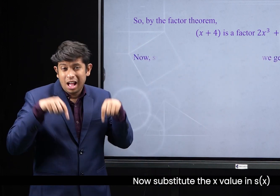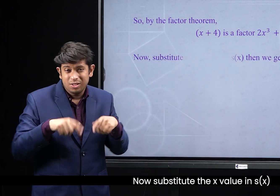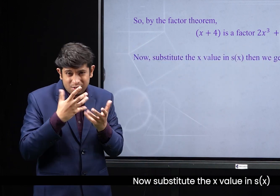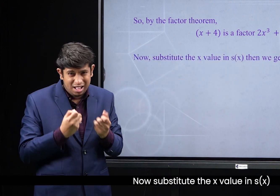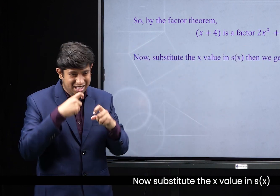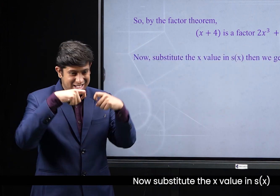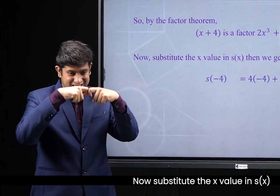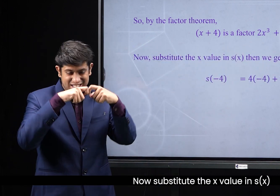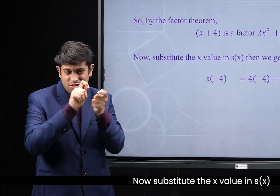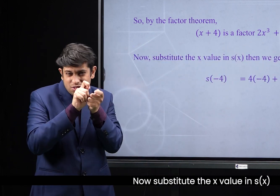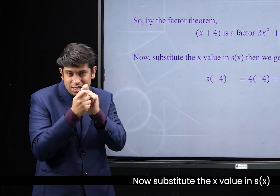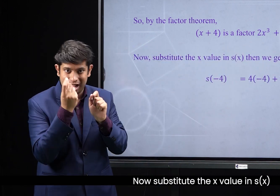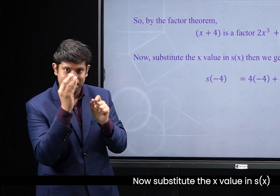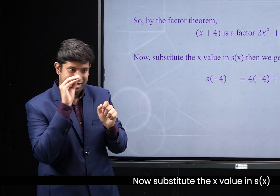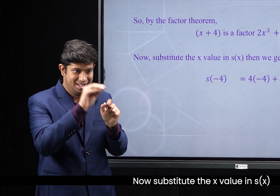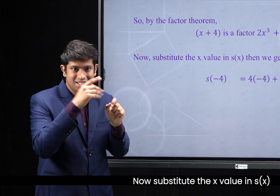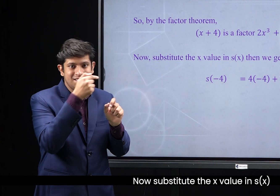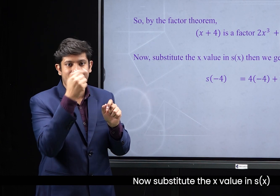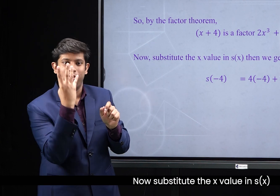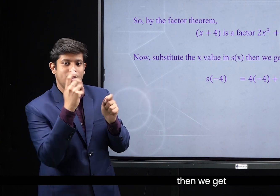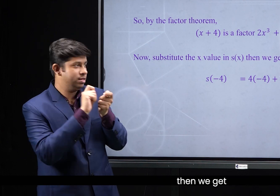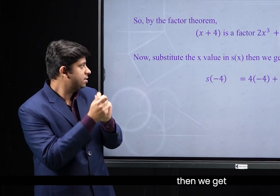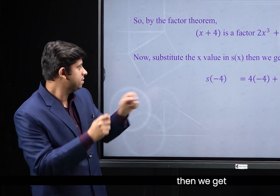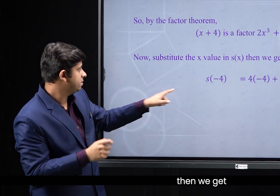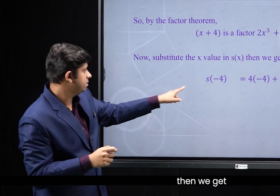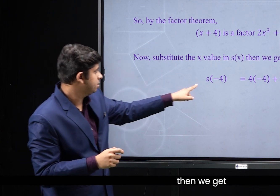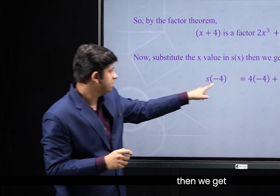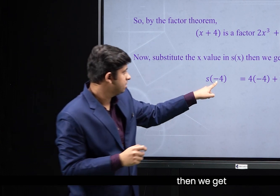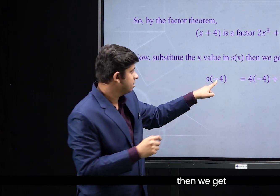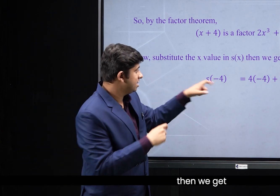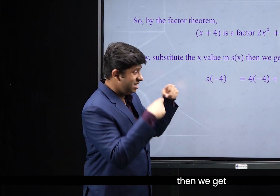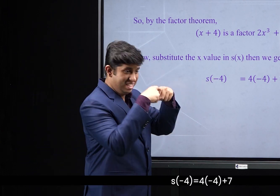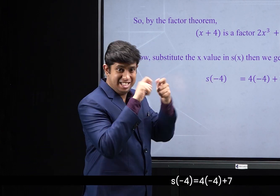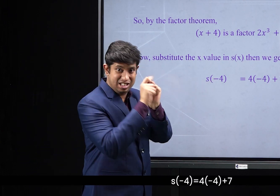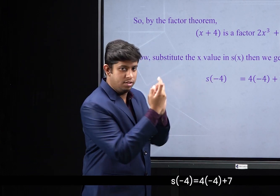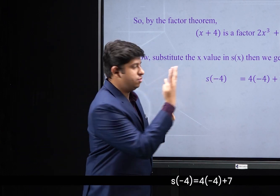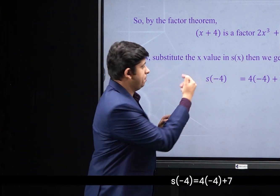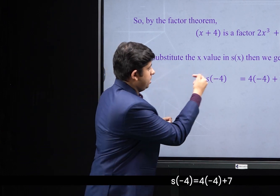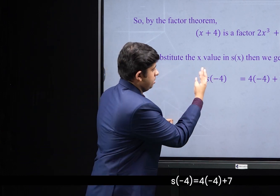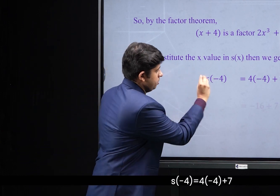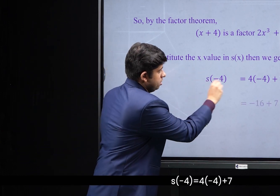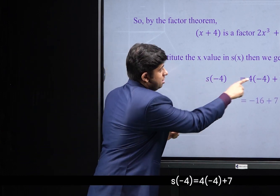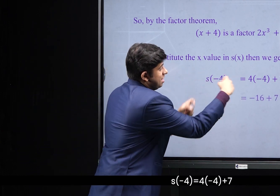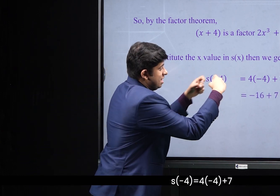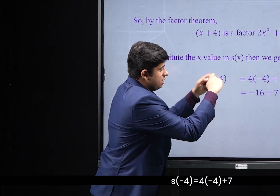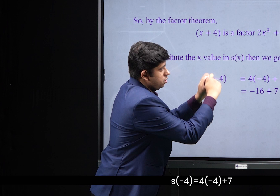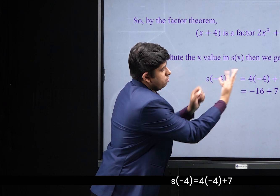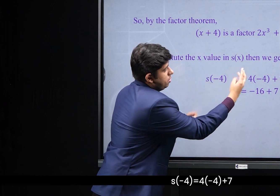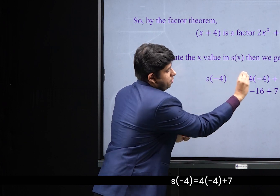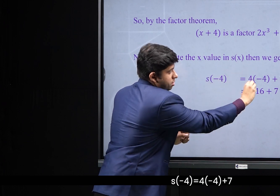Now substitute the x value in s of x, then we get s of minus 4 is equal to 4 into of minus 4